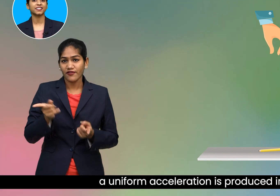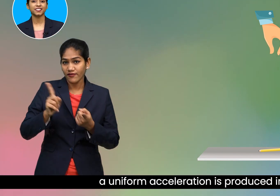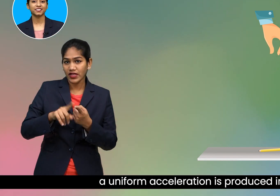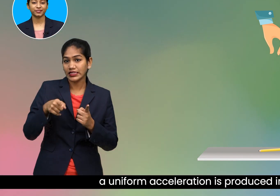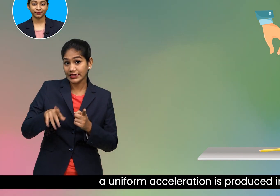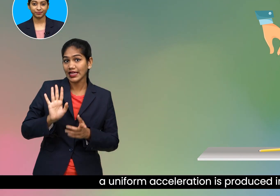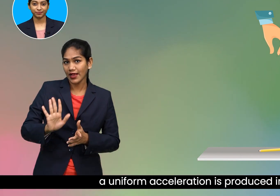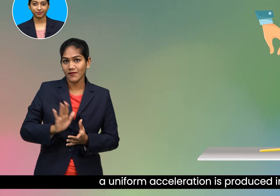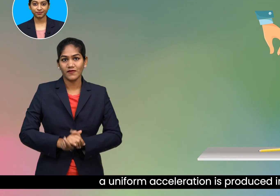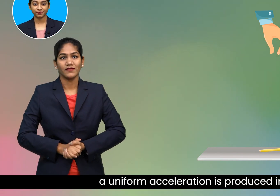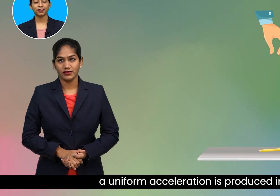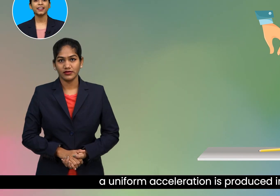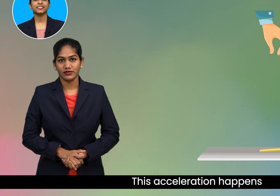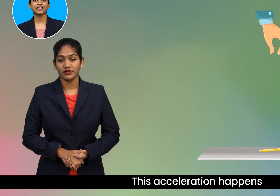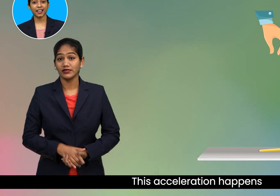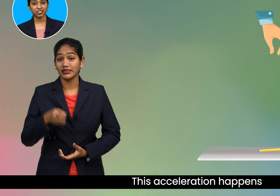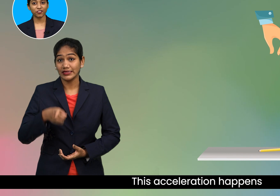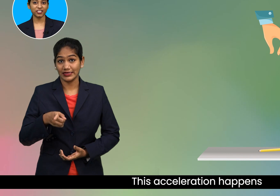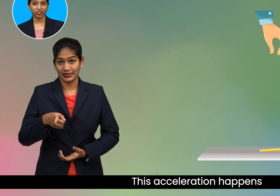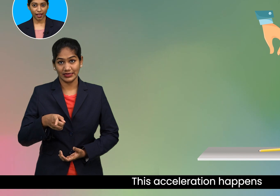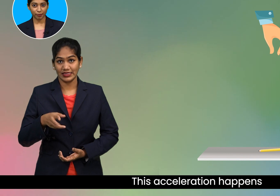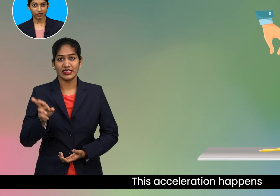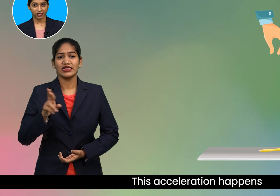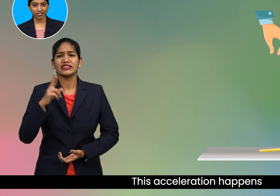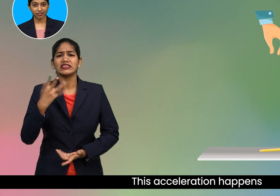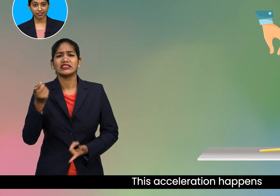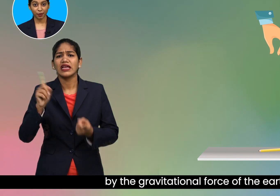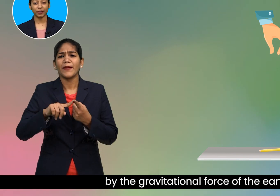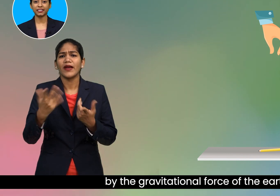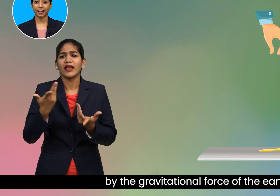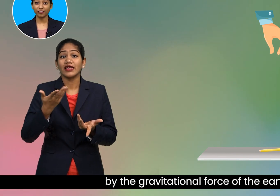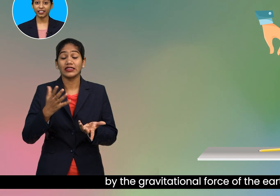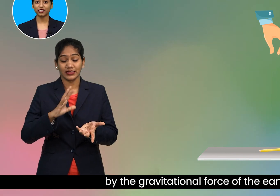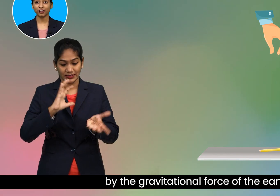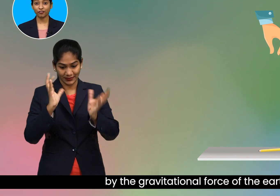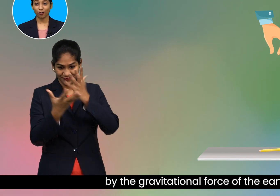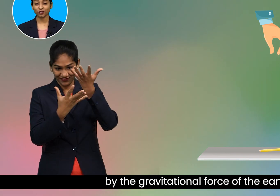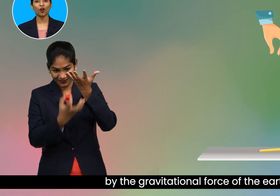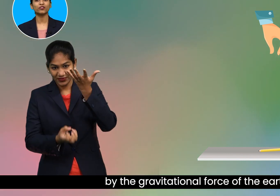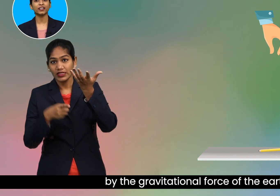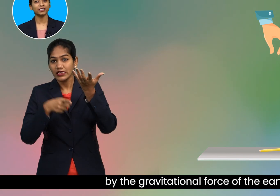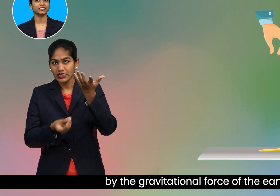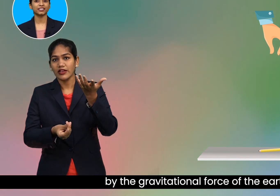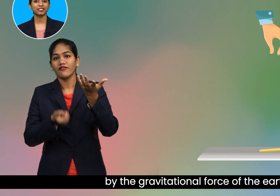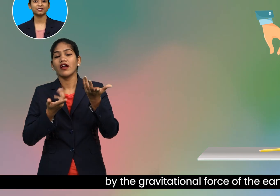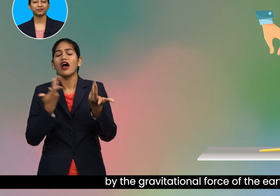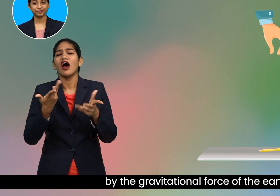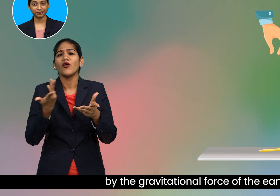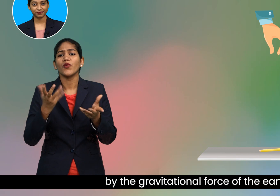in it. This acceleration happens by the gravitational force of the